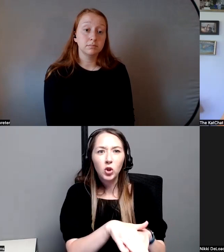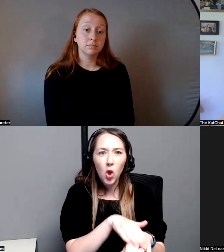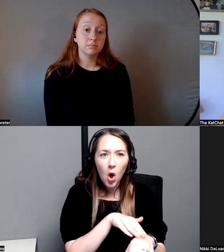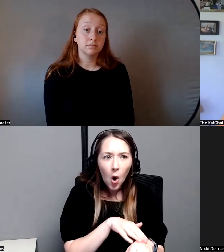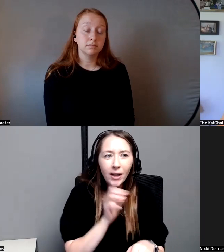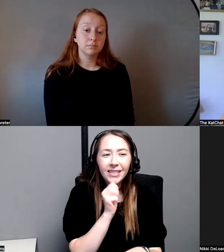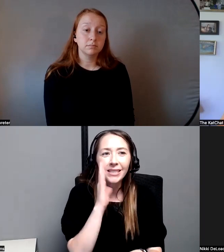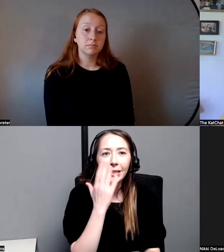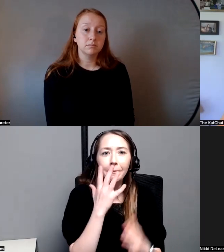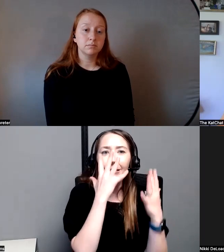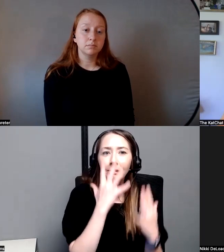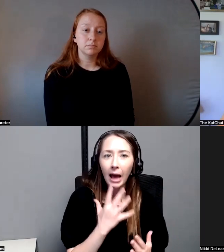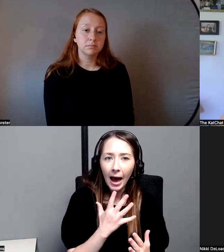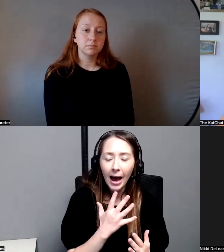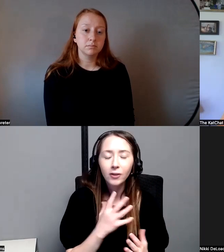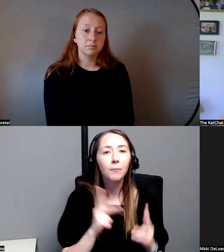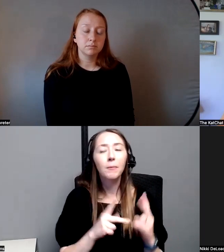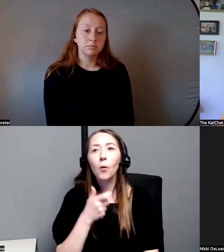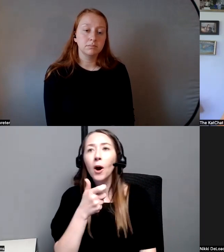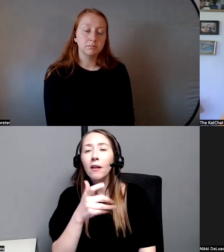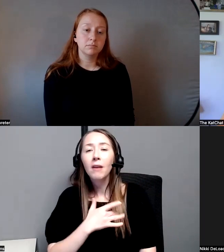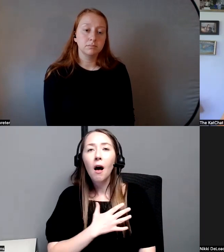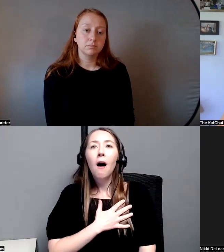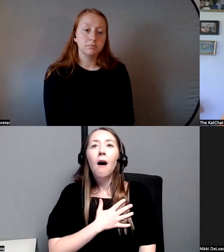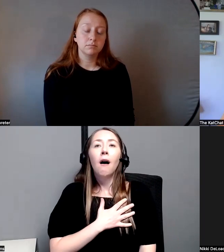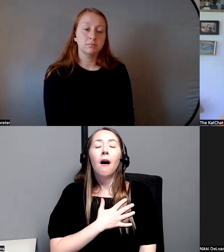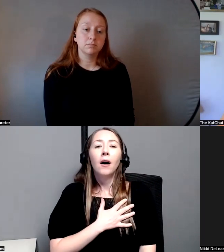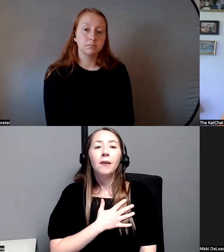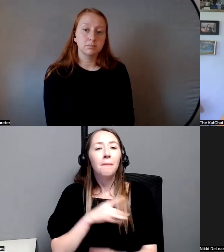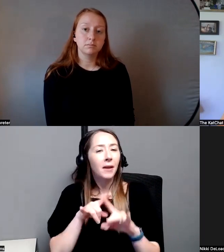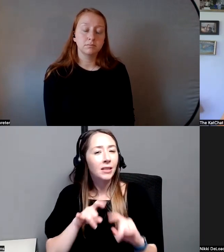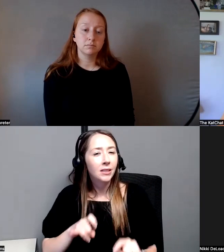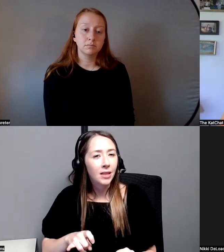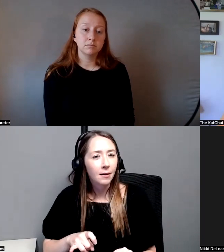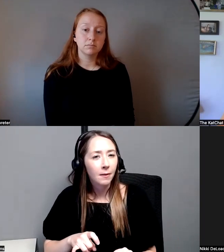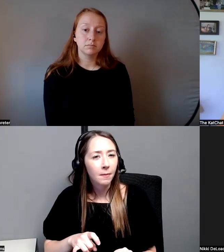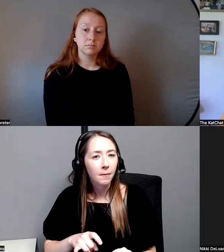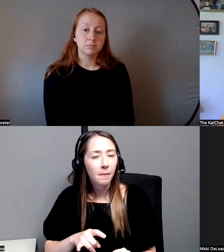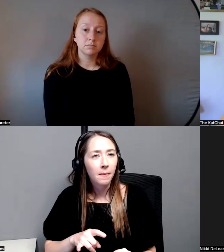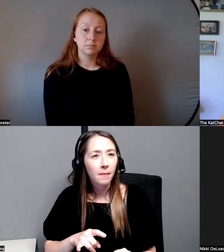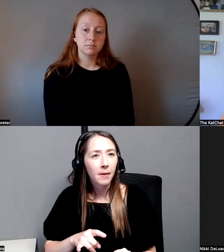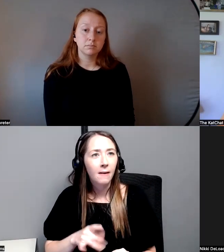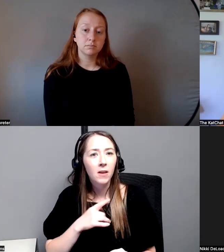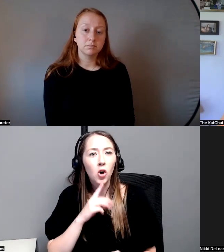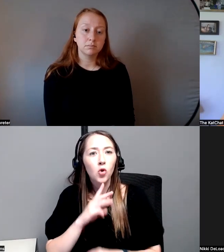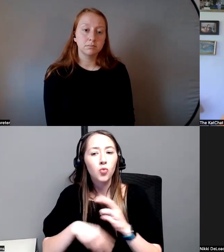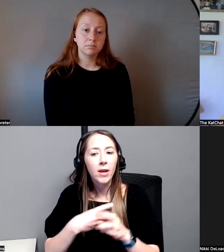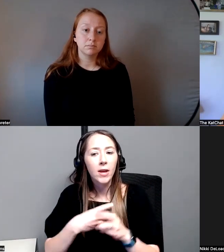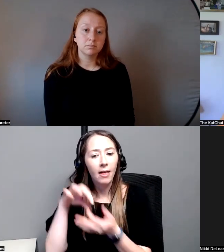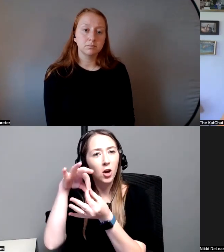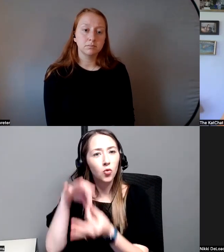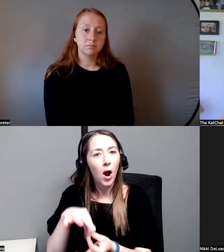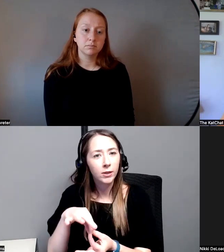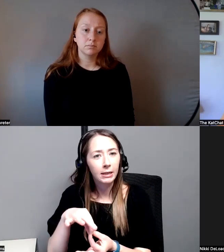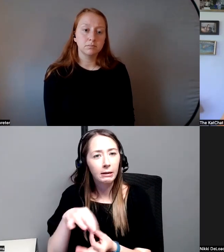sad. So we have to keep that hope and those spirits up, but also at the same time, be so real and so grounded. And